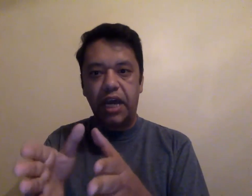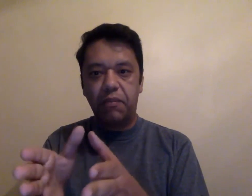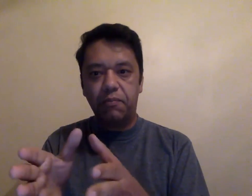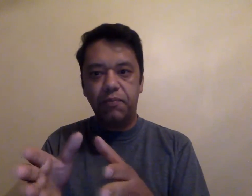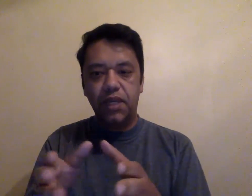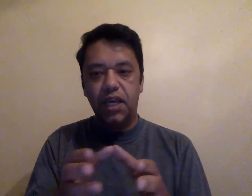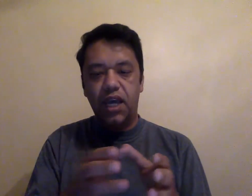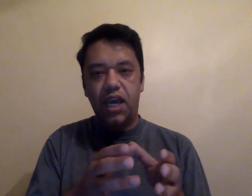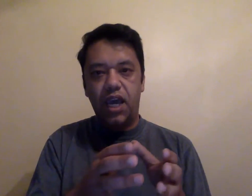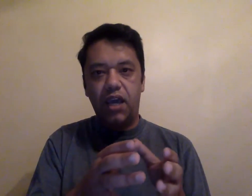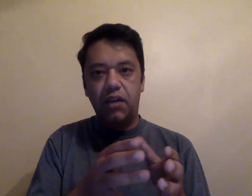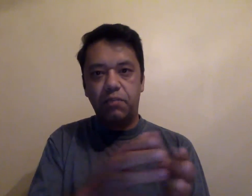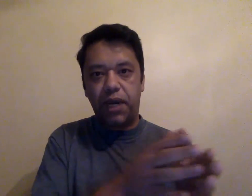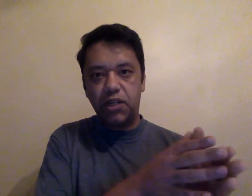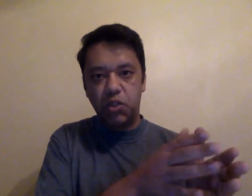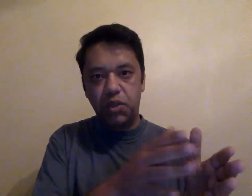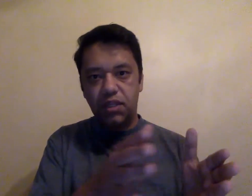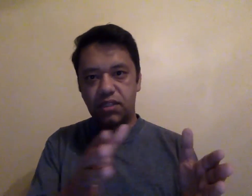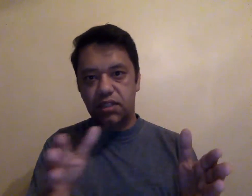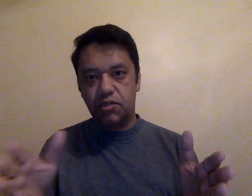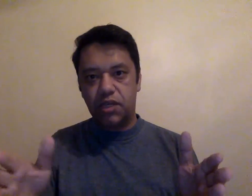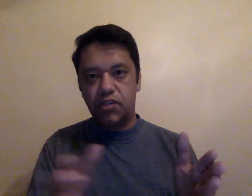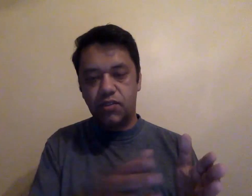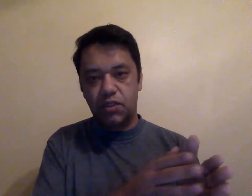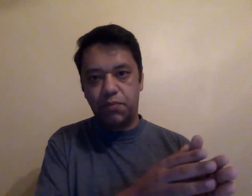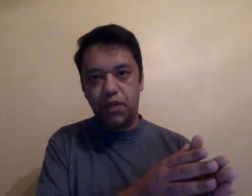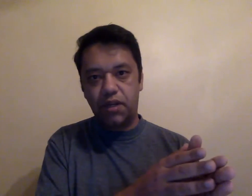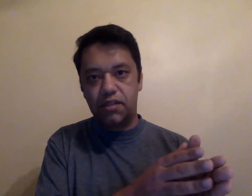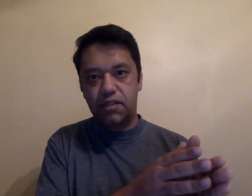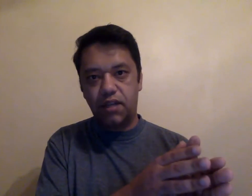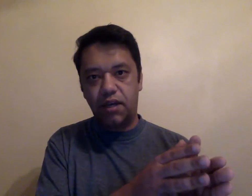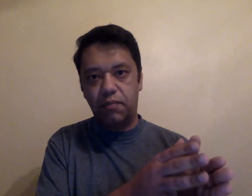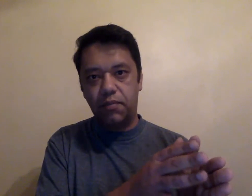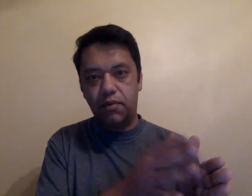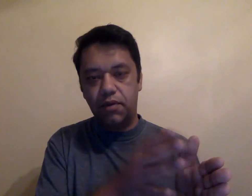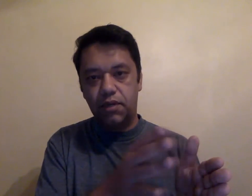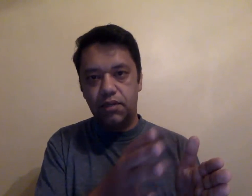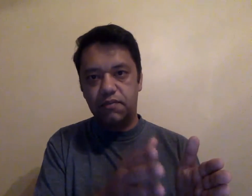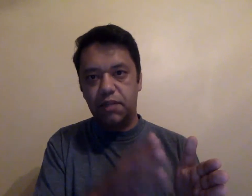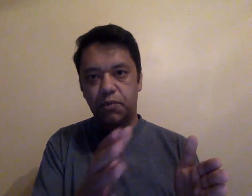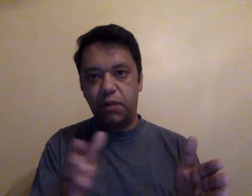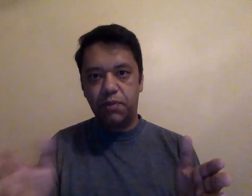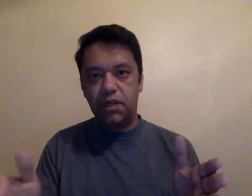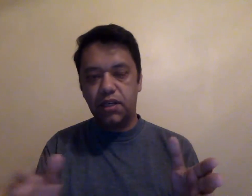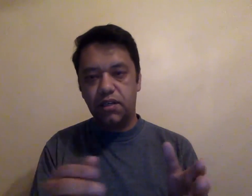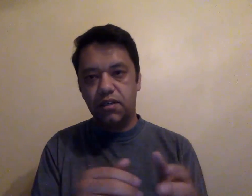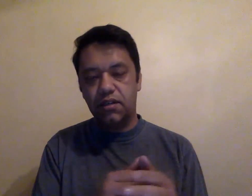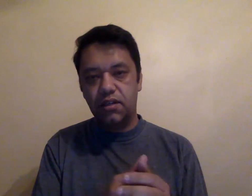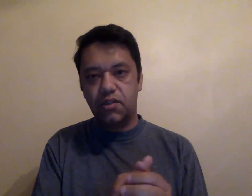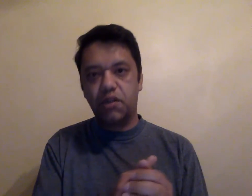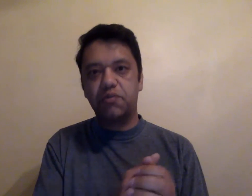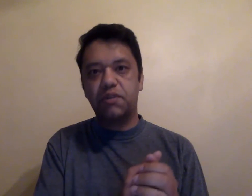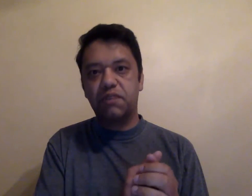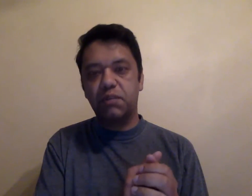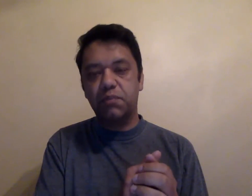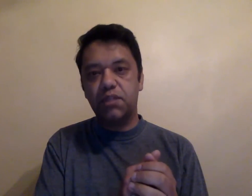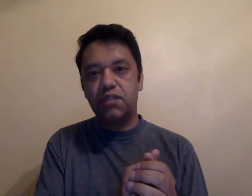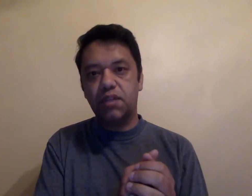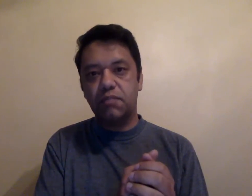time. And by doing these iterations, the products develop rapidly. In software development,